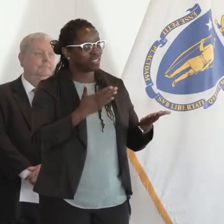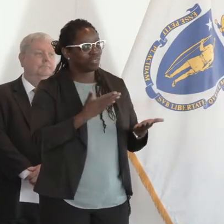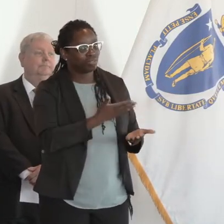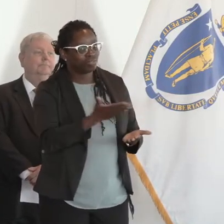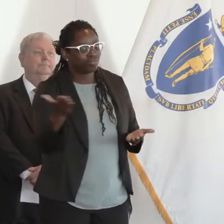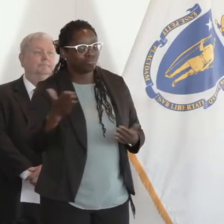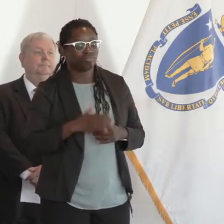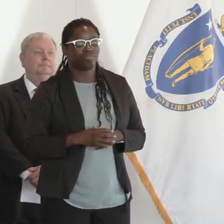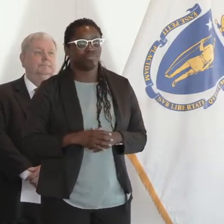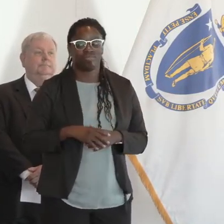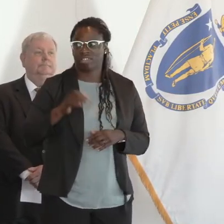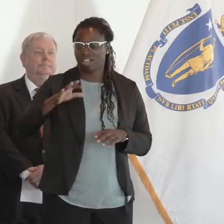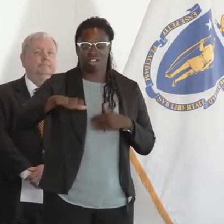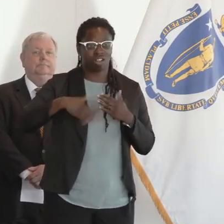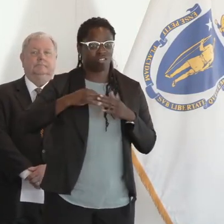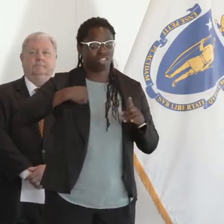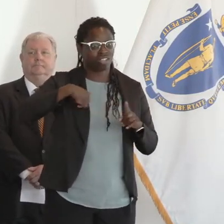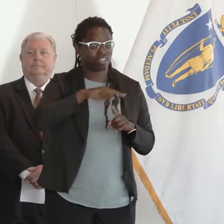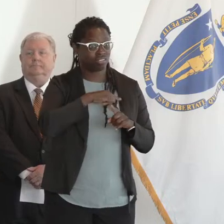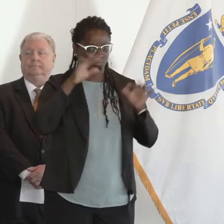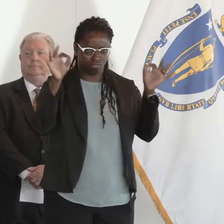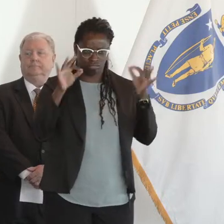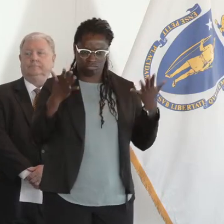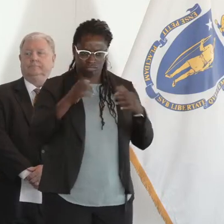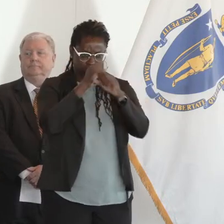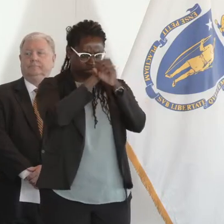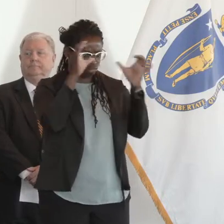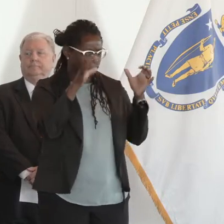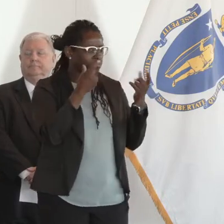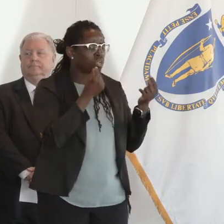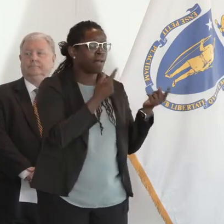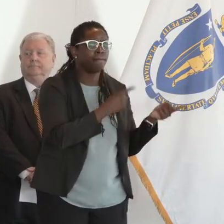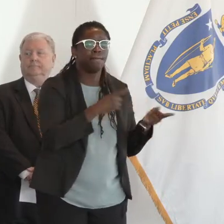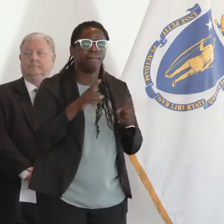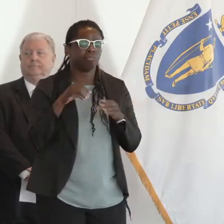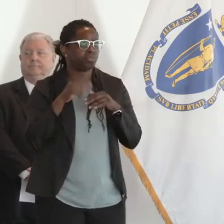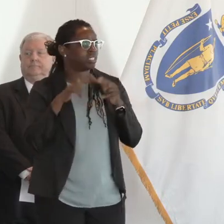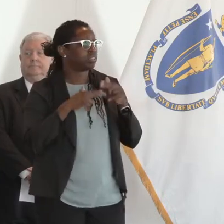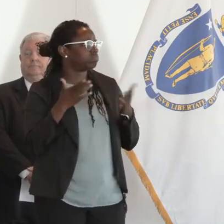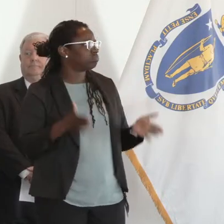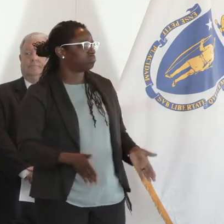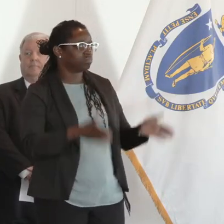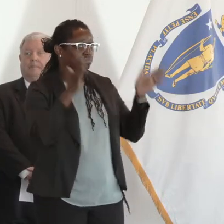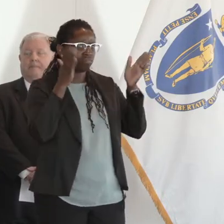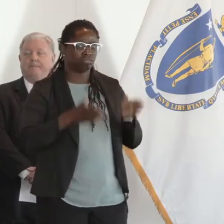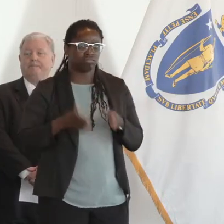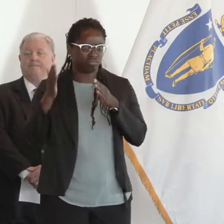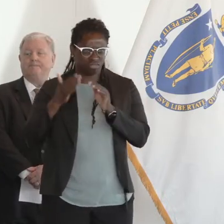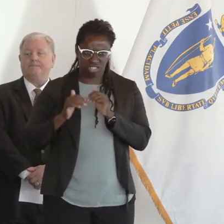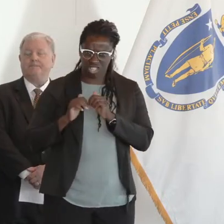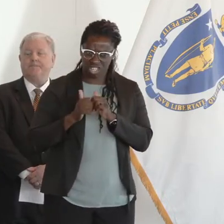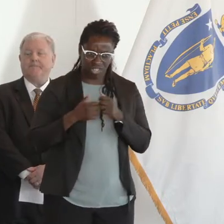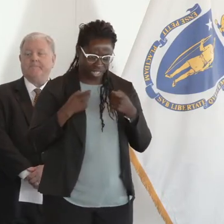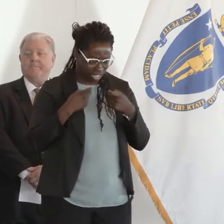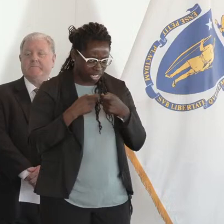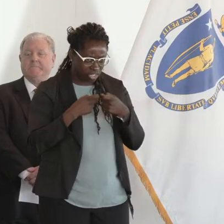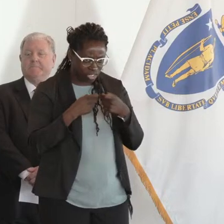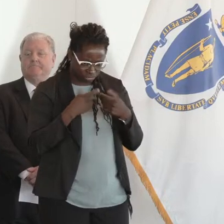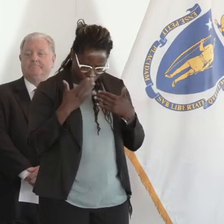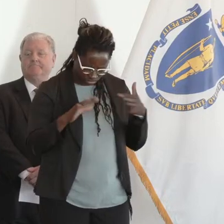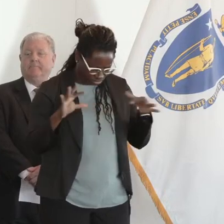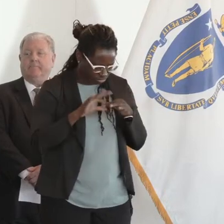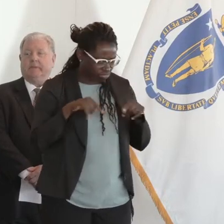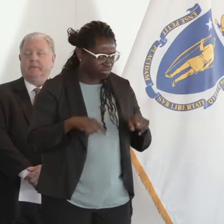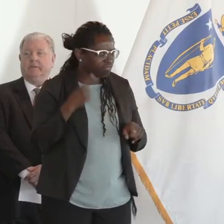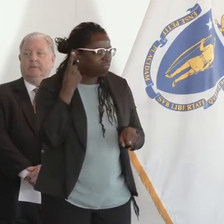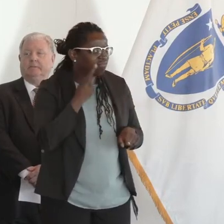us what is exactly happening in this building and how it is being powered, because it is a living, breathing